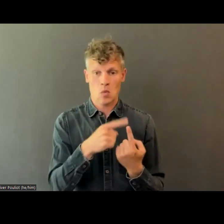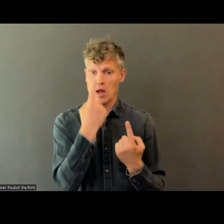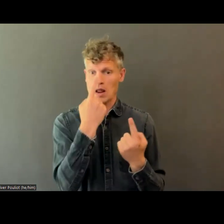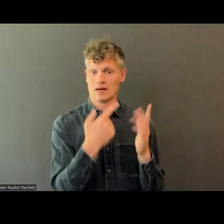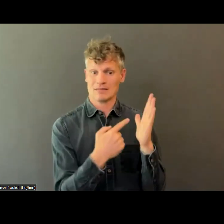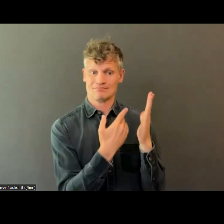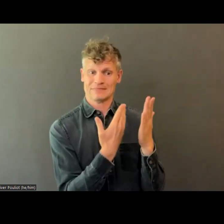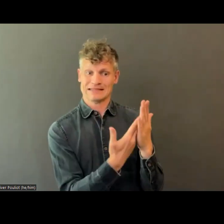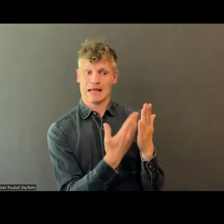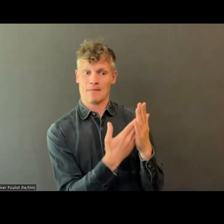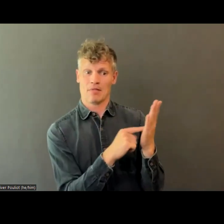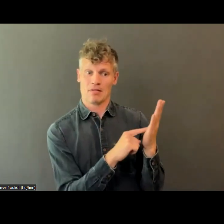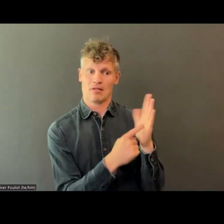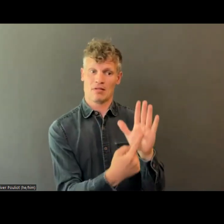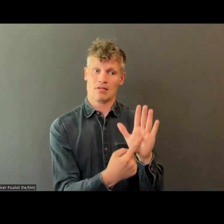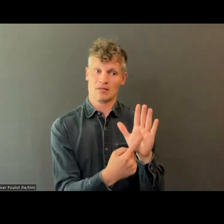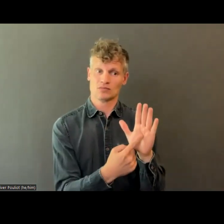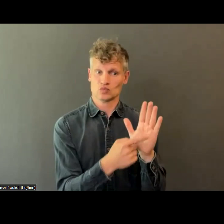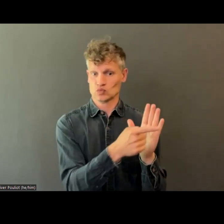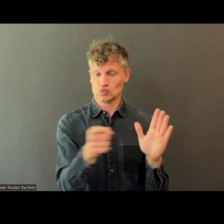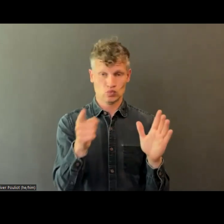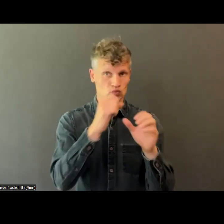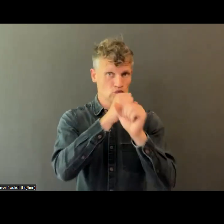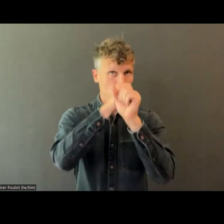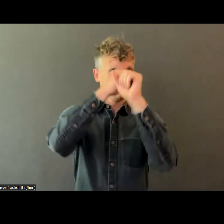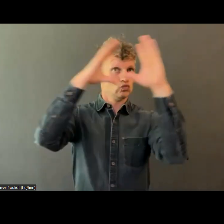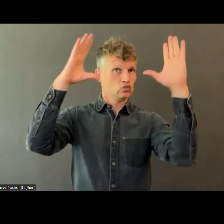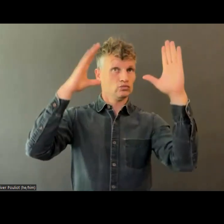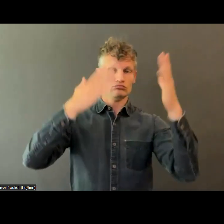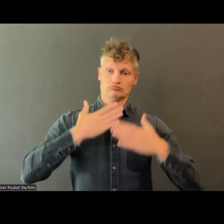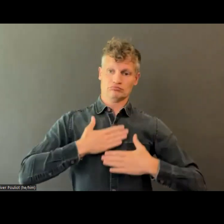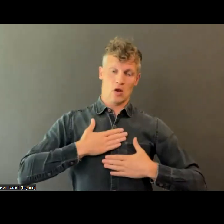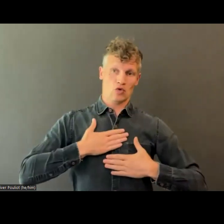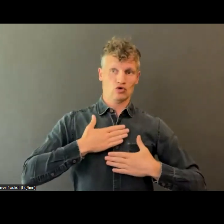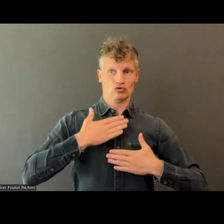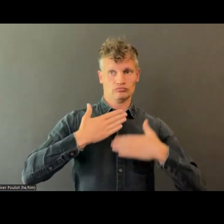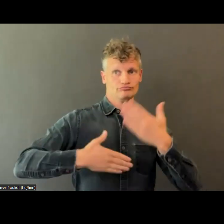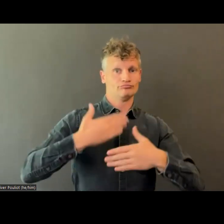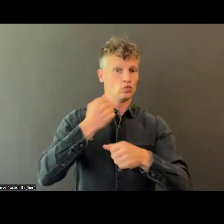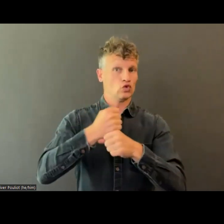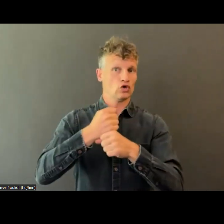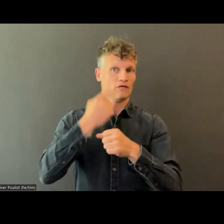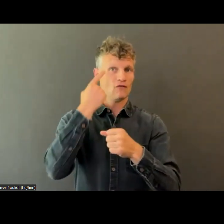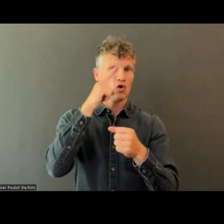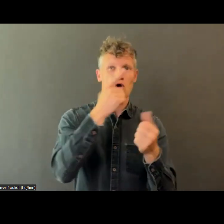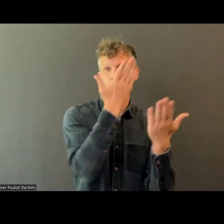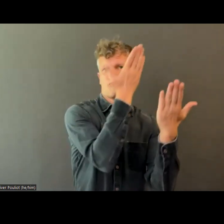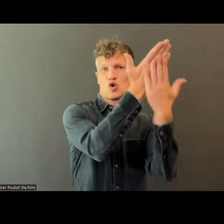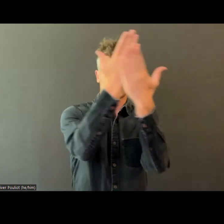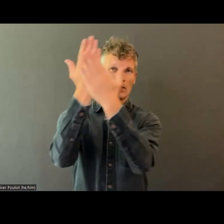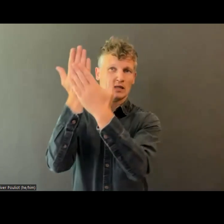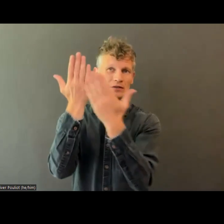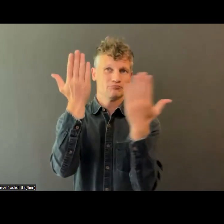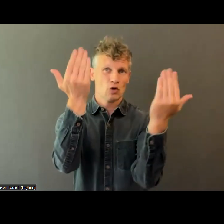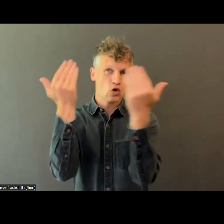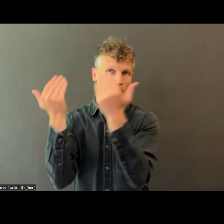of delivery of, if they are goods or services, matters as much as what constitutes those, and having